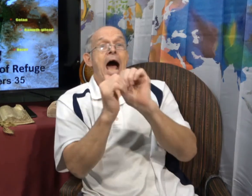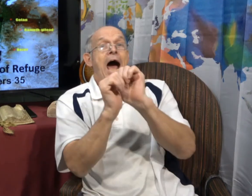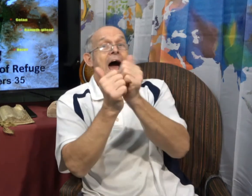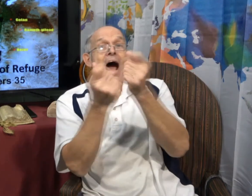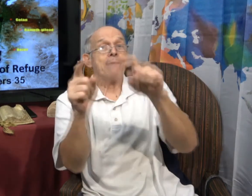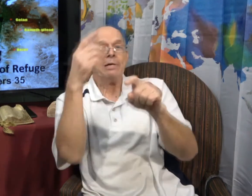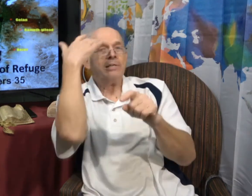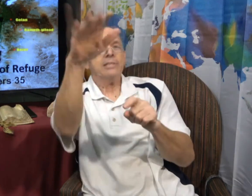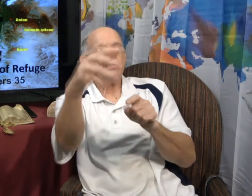Up.